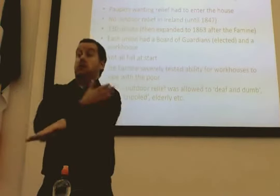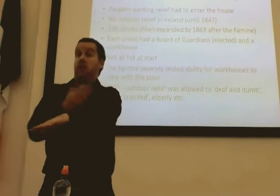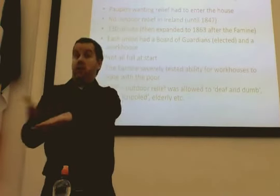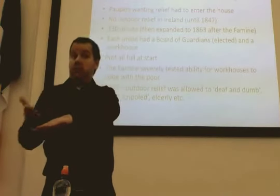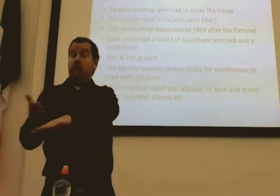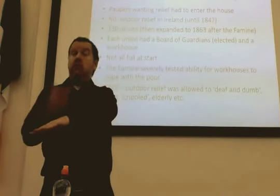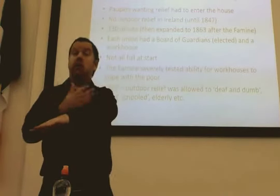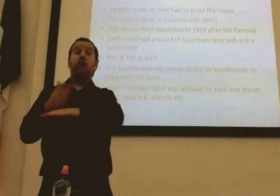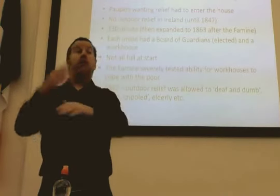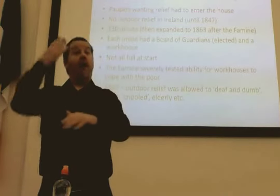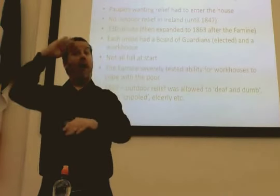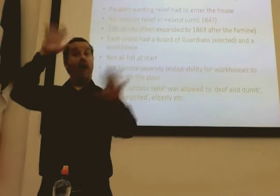workhouse.